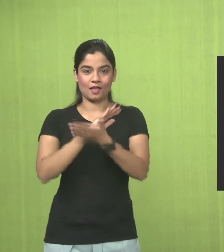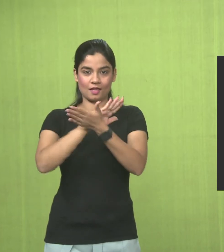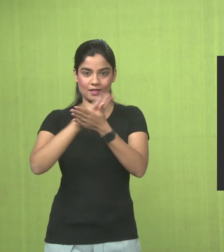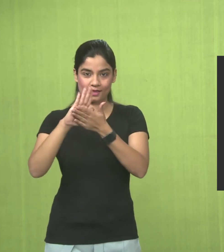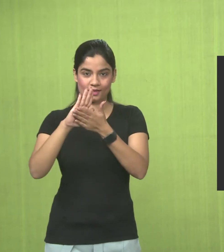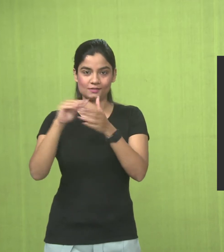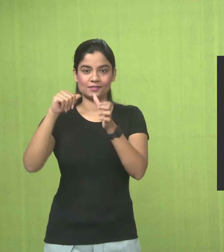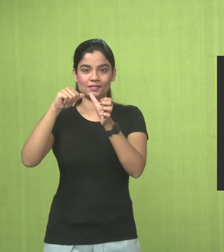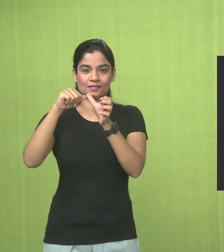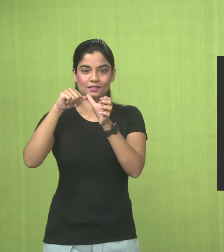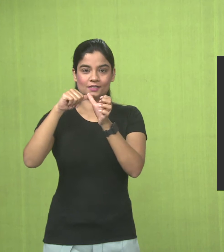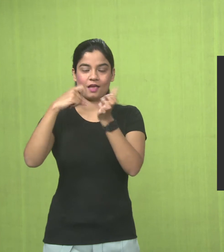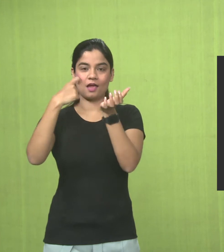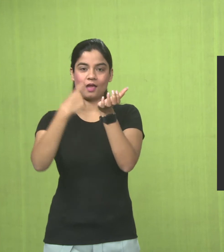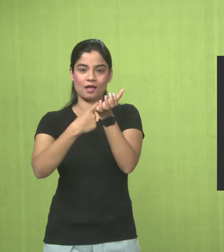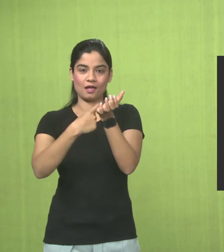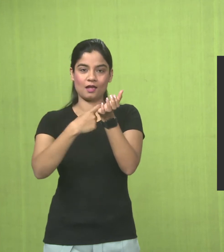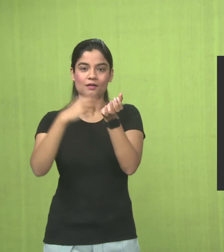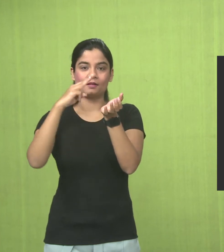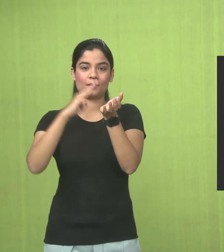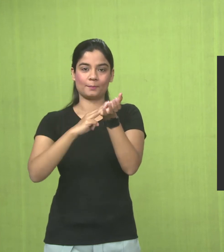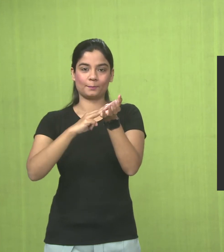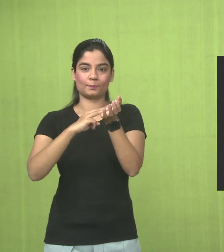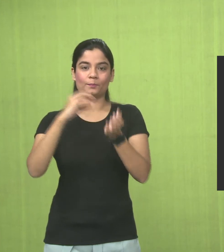Harmonious. Friendly and peaceful.